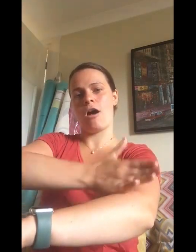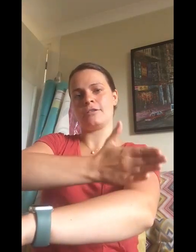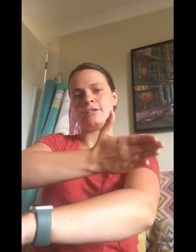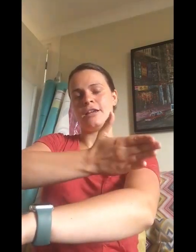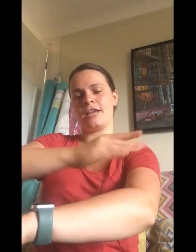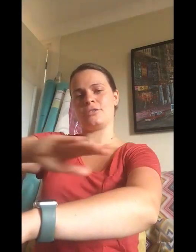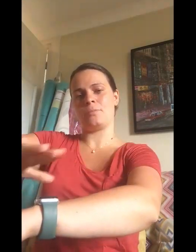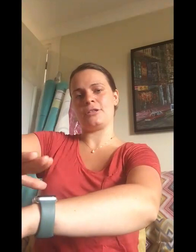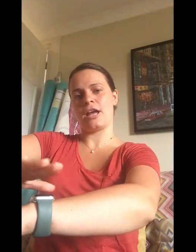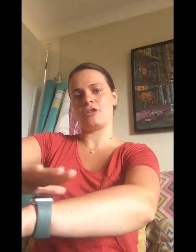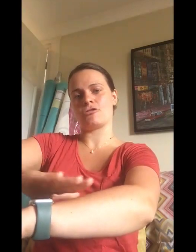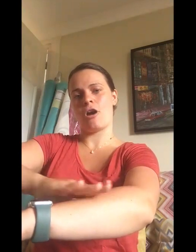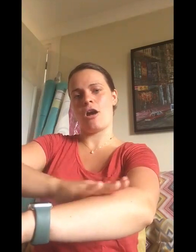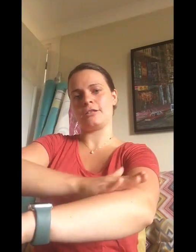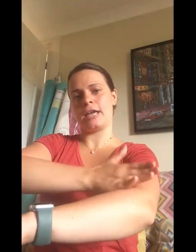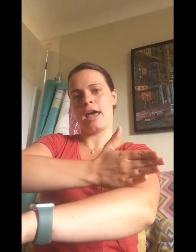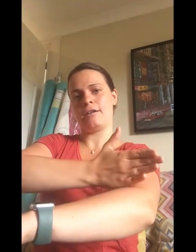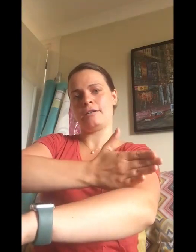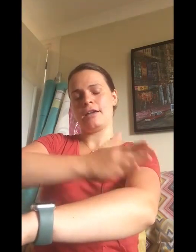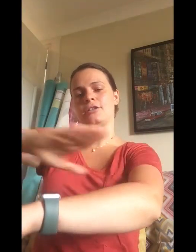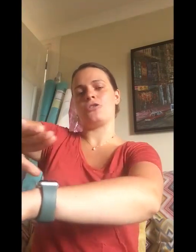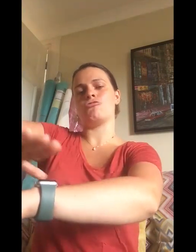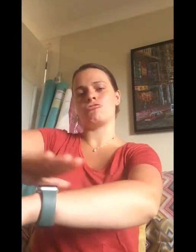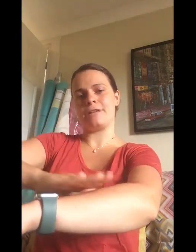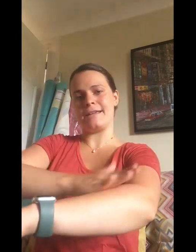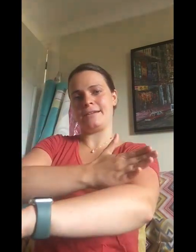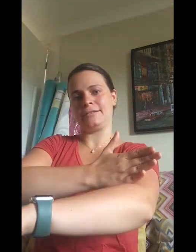grass. It's almost like grass, yeah? So green.